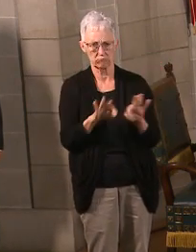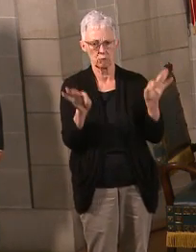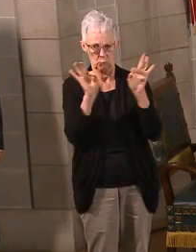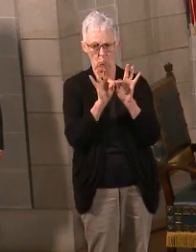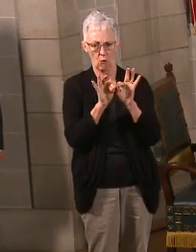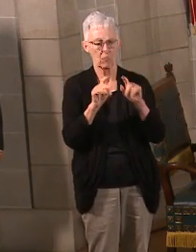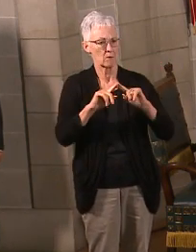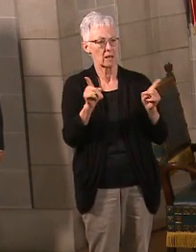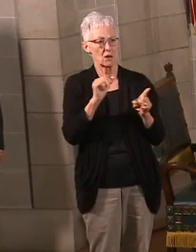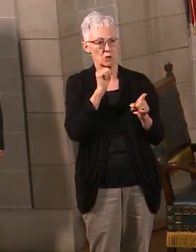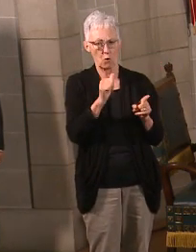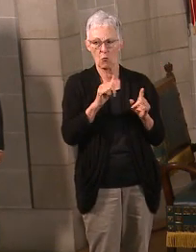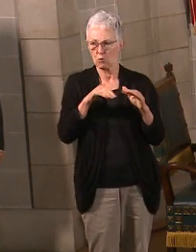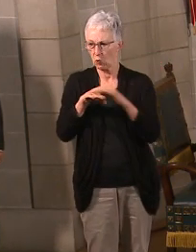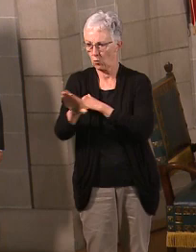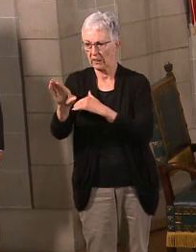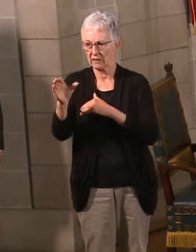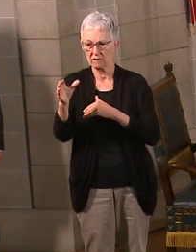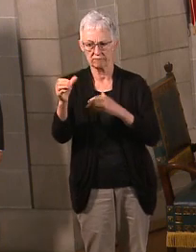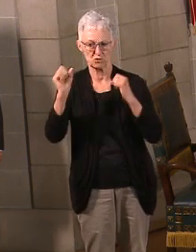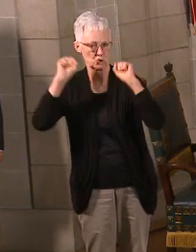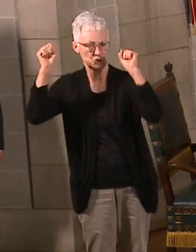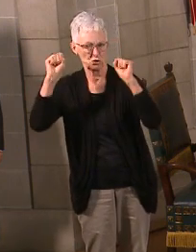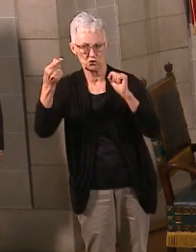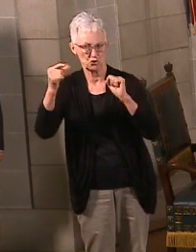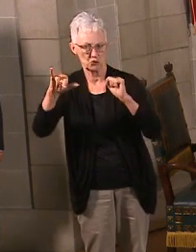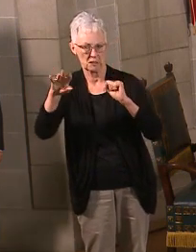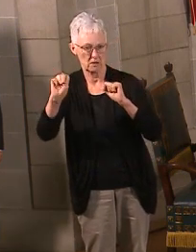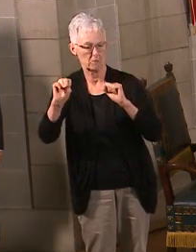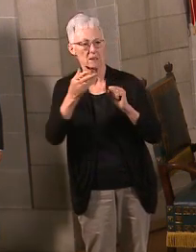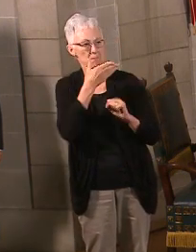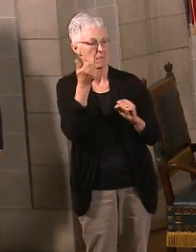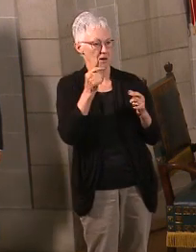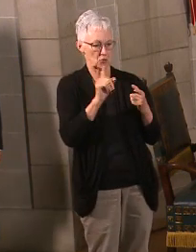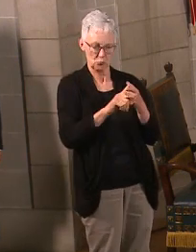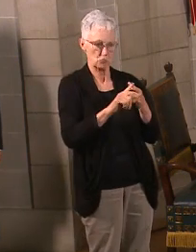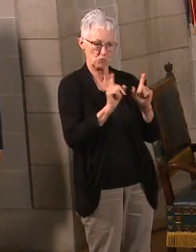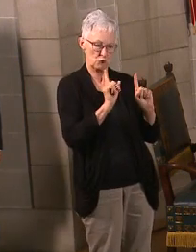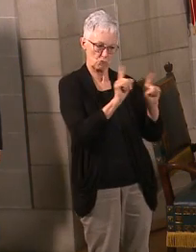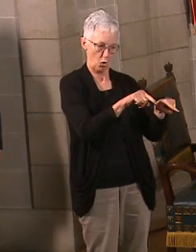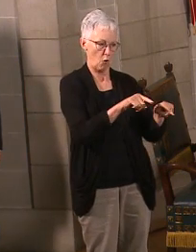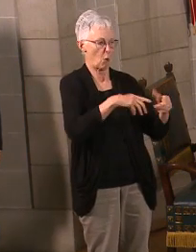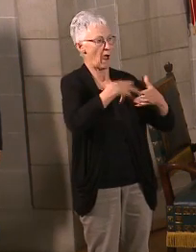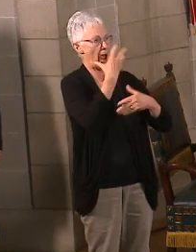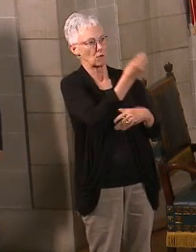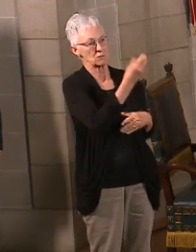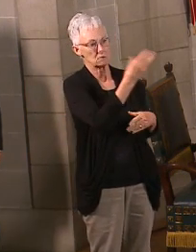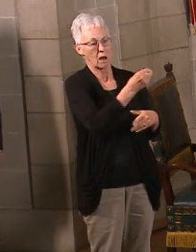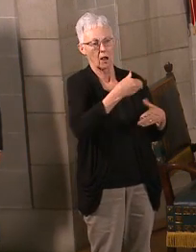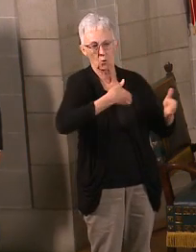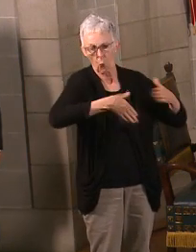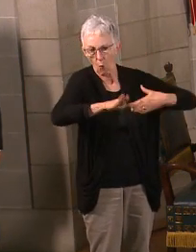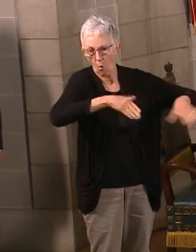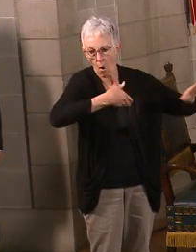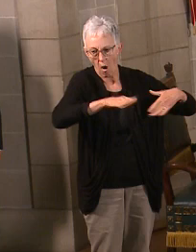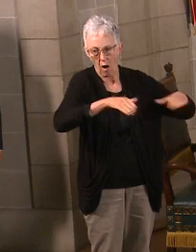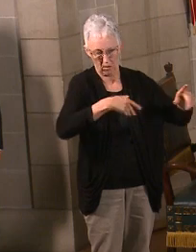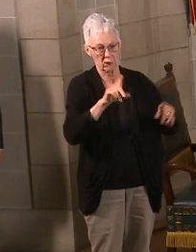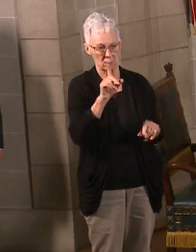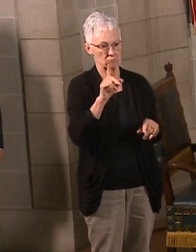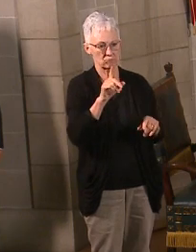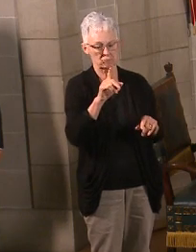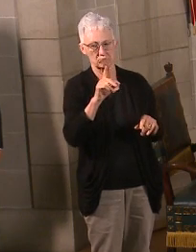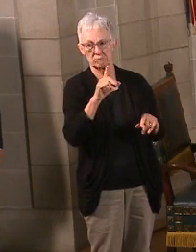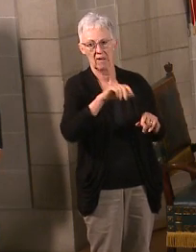stay home and stay healthy. And of course, we're really focusing on the next 21 days. 21 days, we're day 1 of the 21